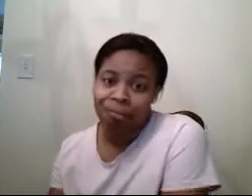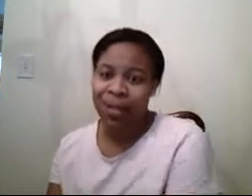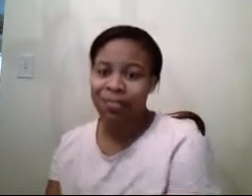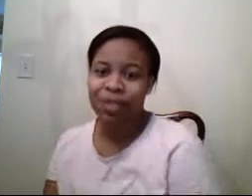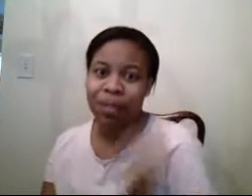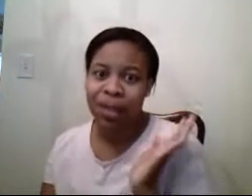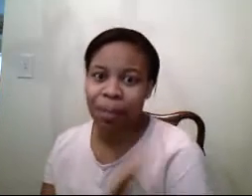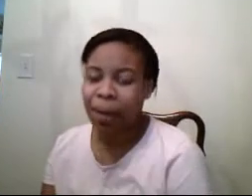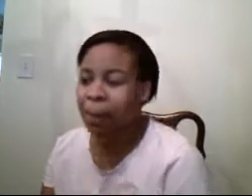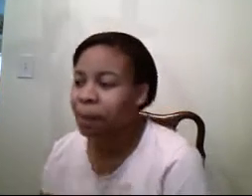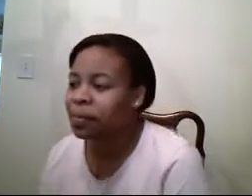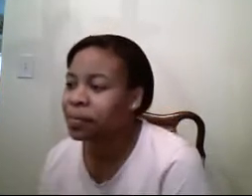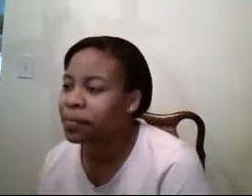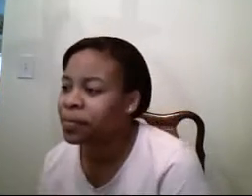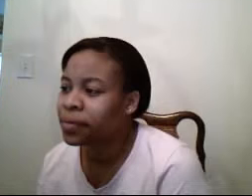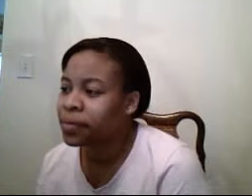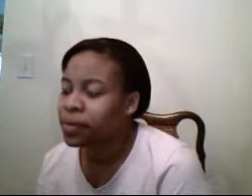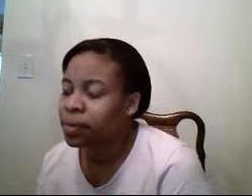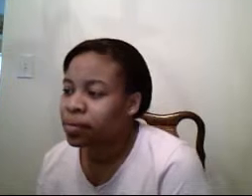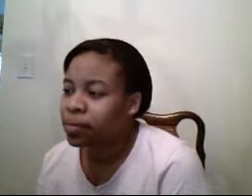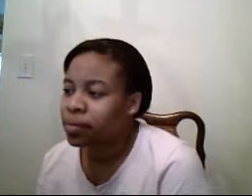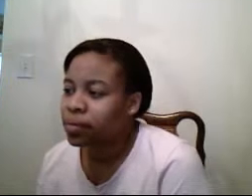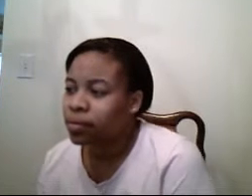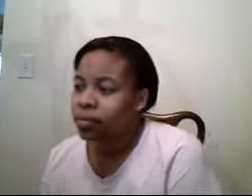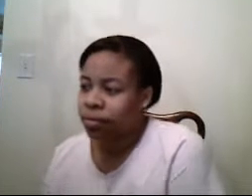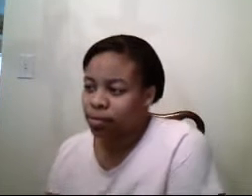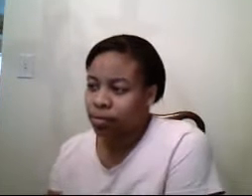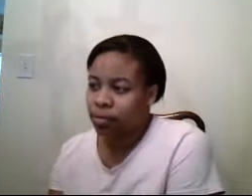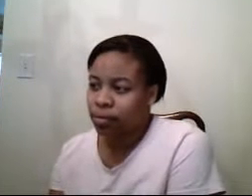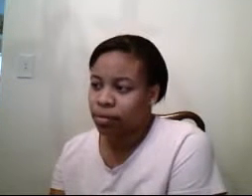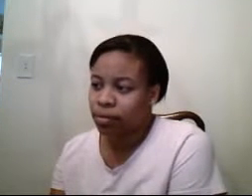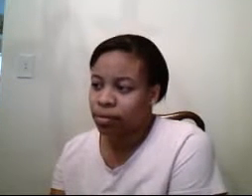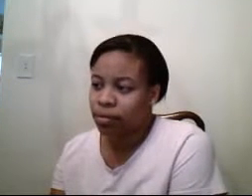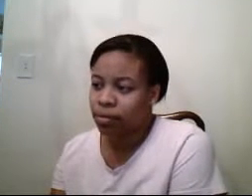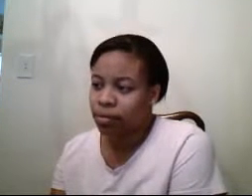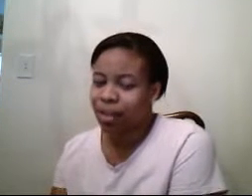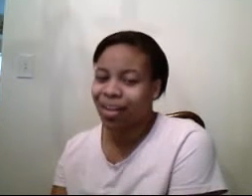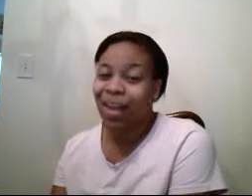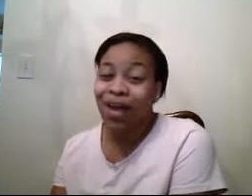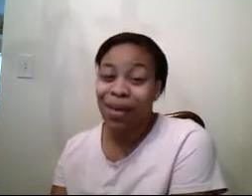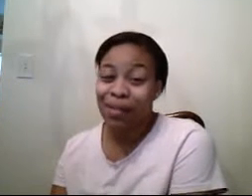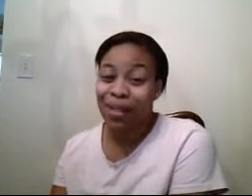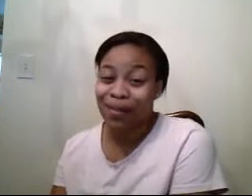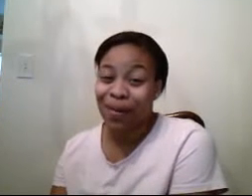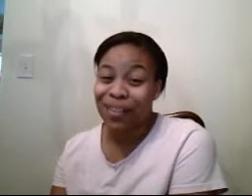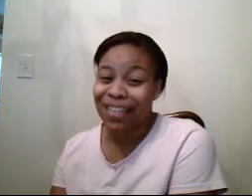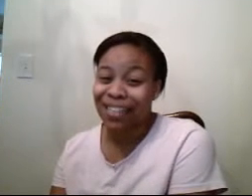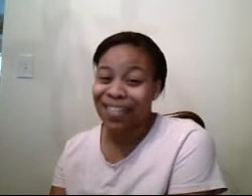but something to think about. 10 pounds wet, 80 pounds dry, so. Goes back to my questions of